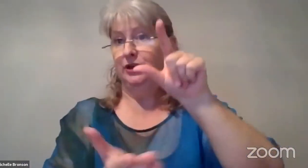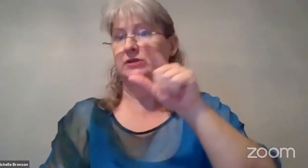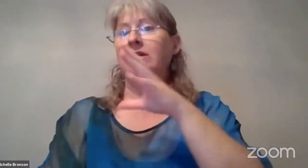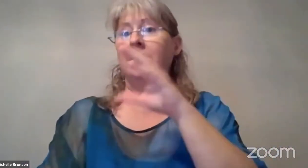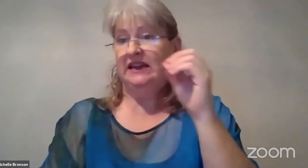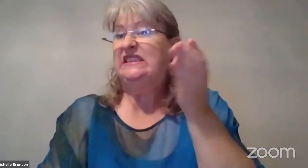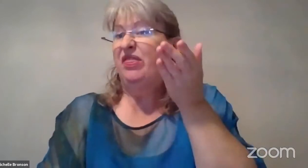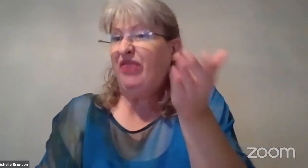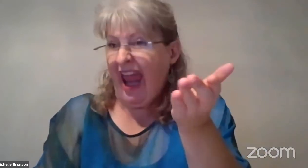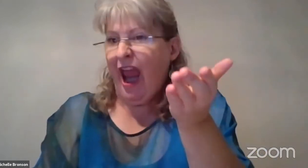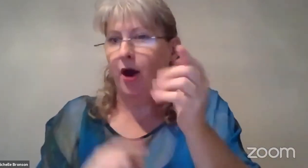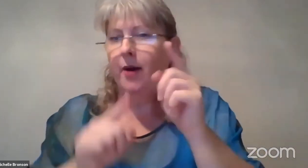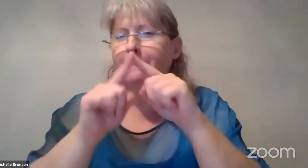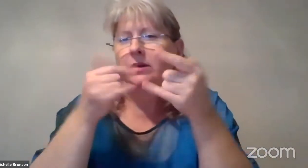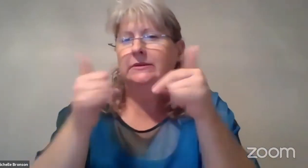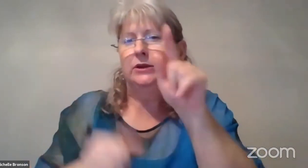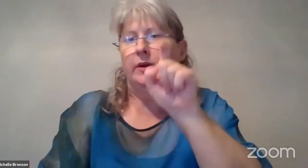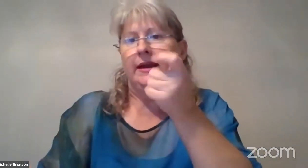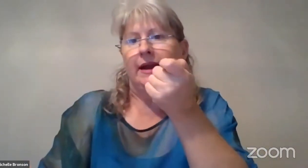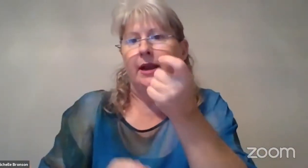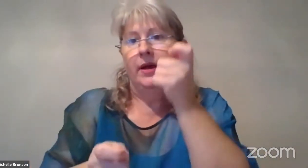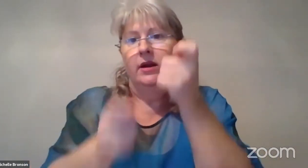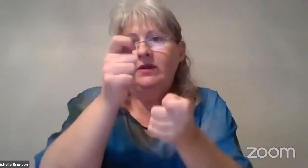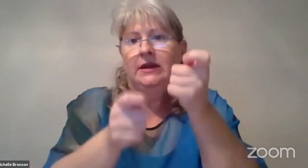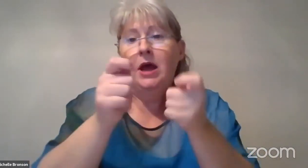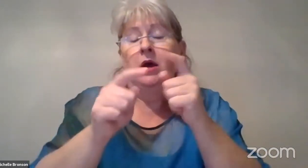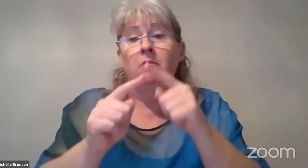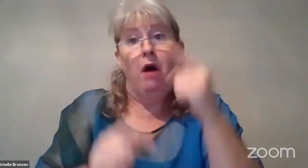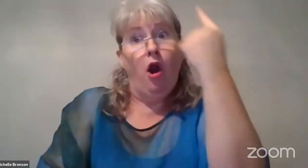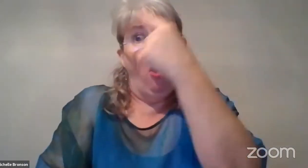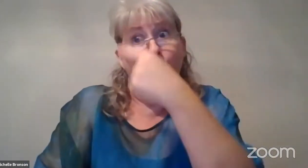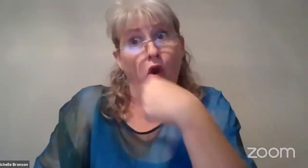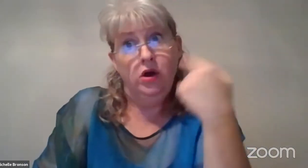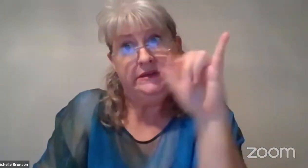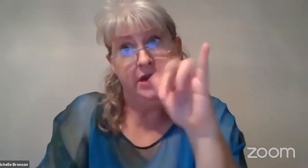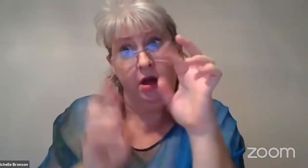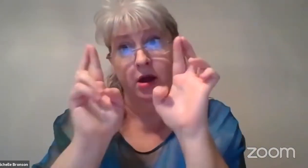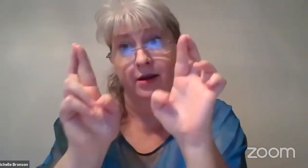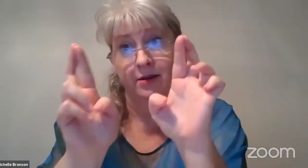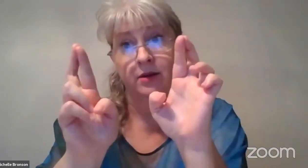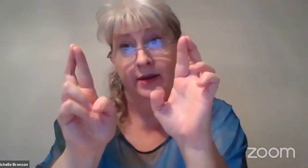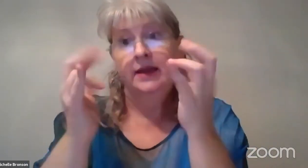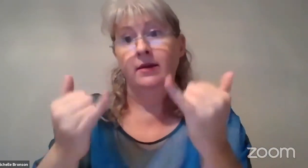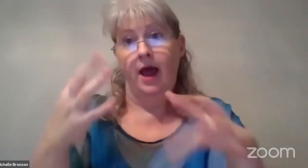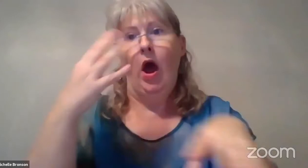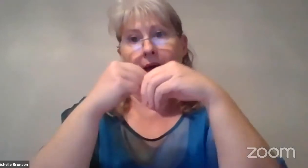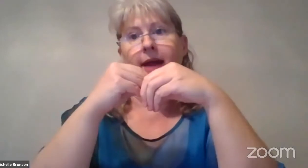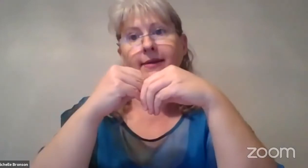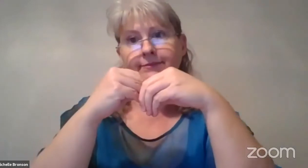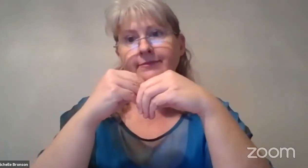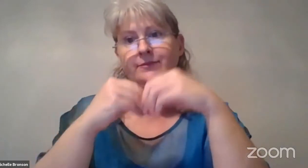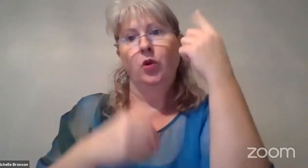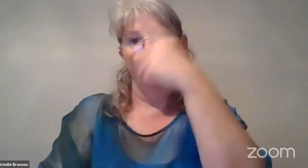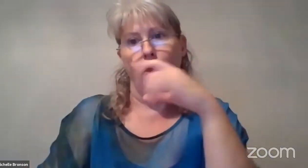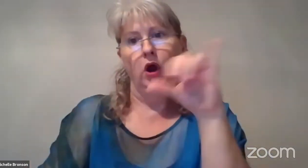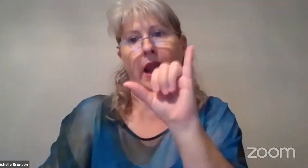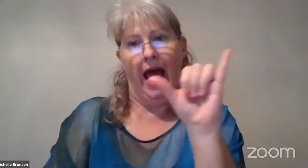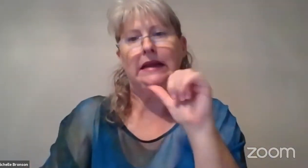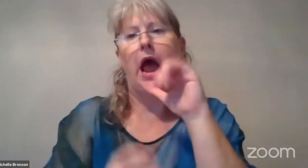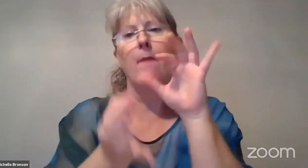was included. Last night it was published, it is there, but there is slight revision needed. But it does appear